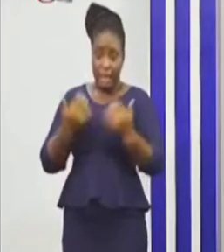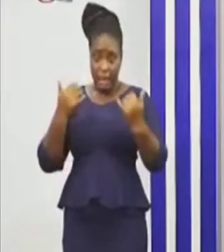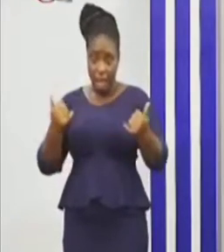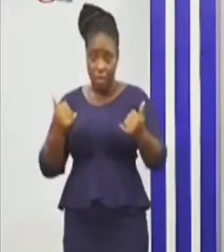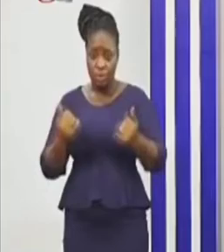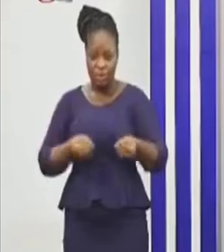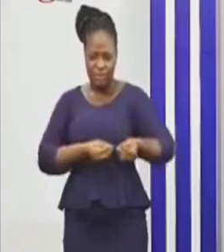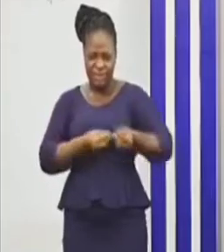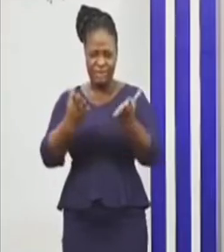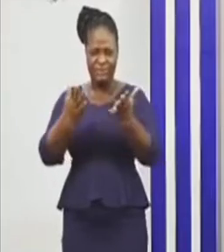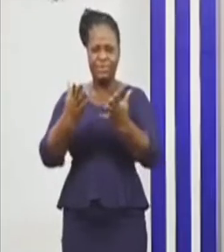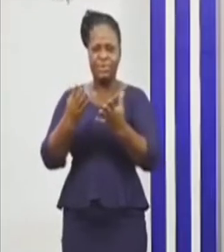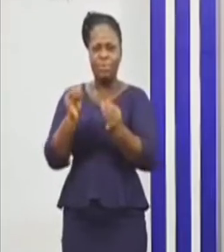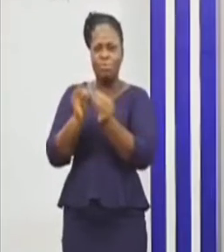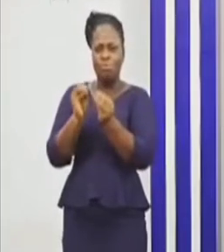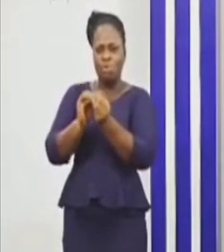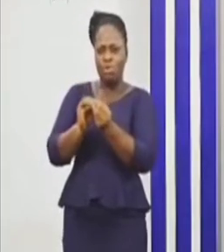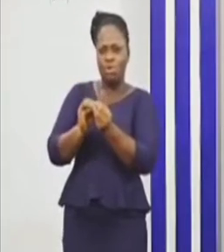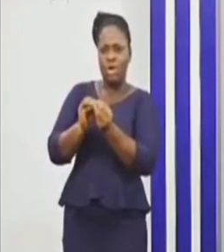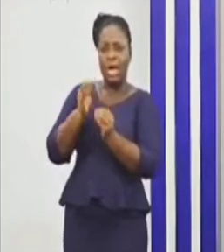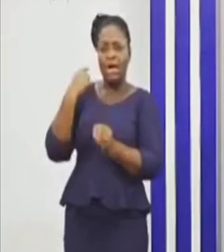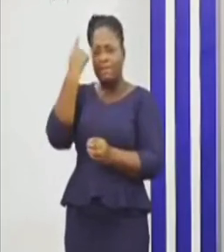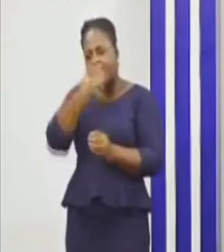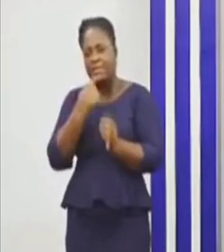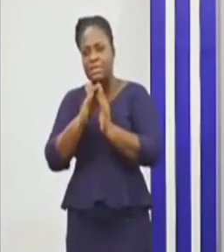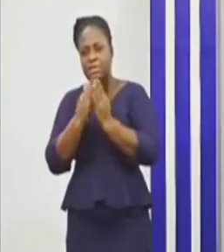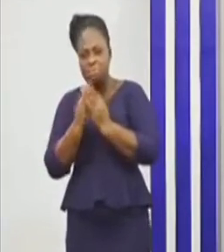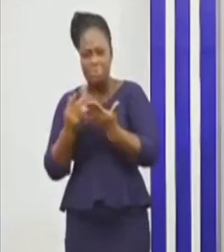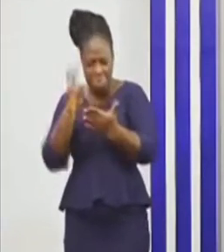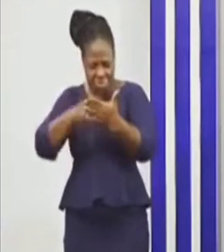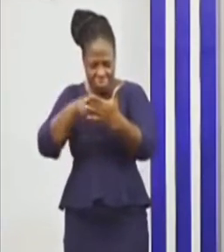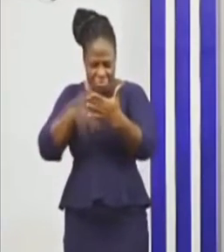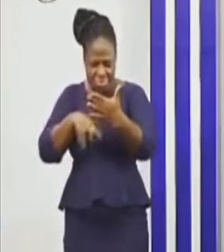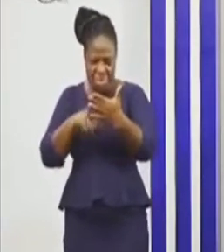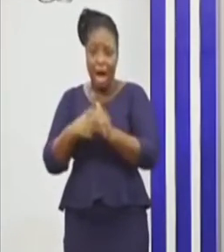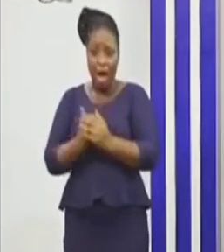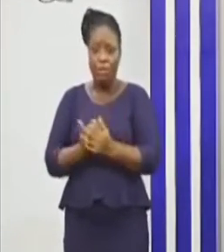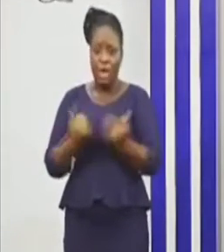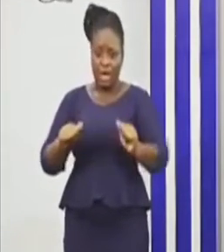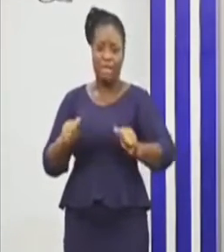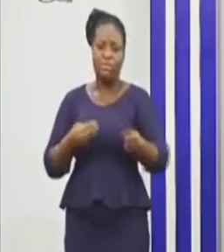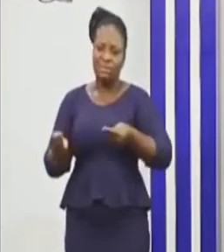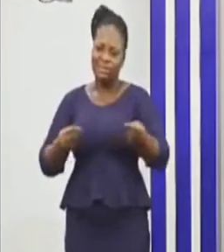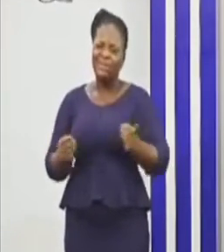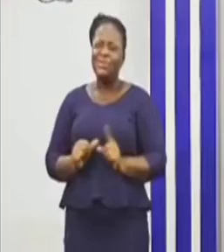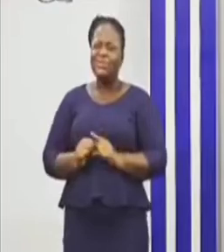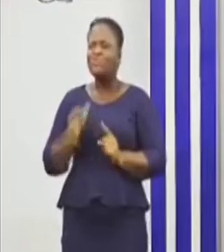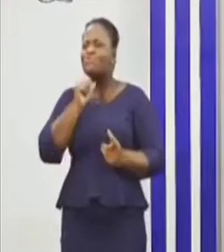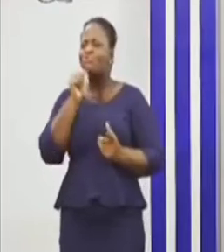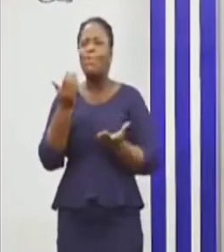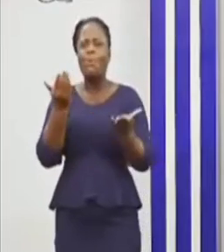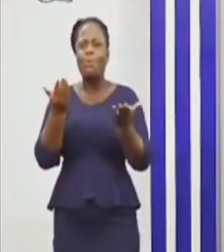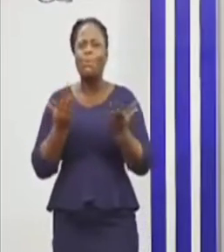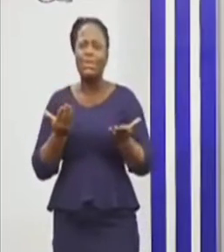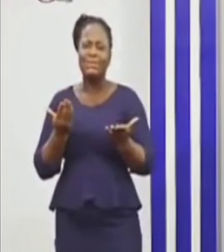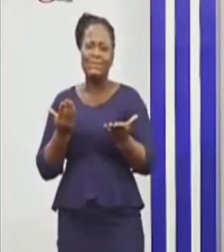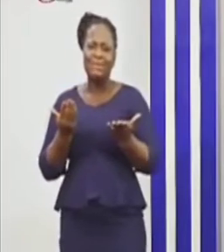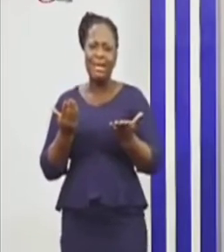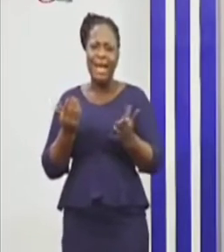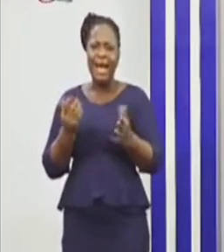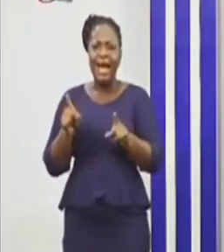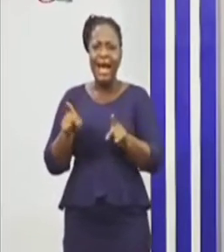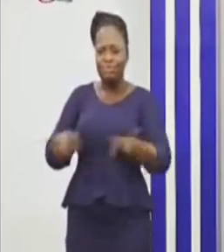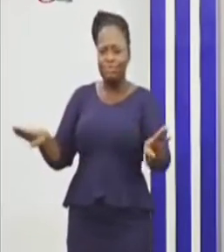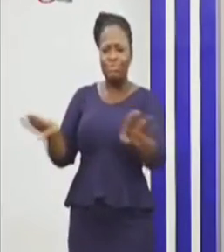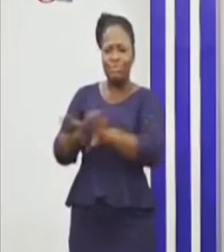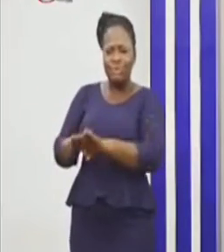internet platforms no so any social media yibina kan na hu kwan abe faso aye ye mpese bedum pempenso ya senia ya toto